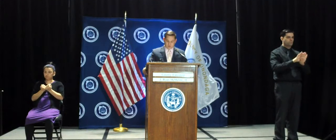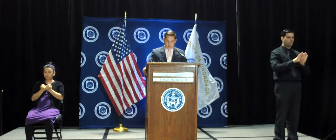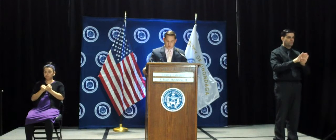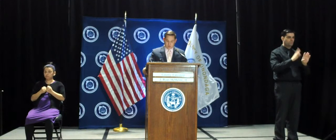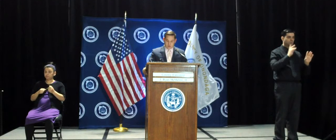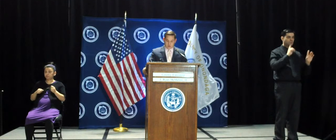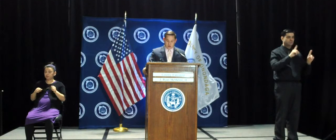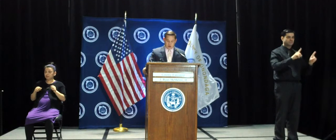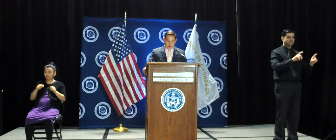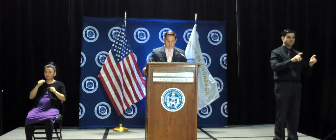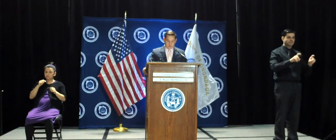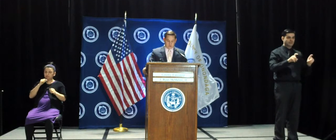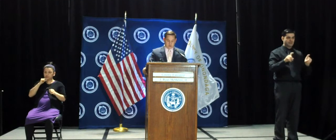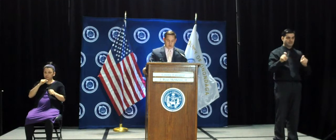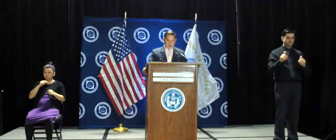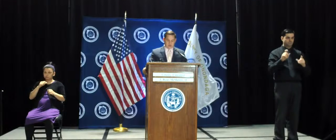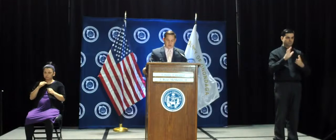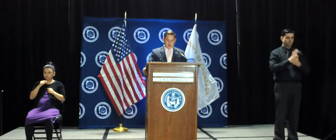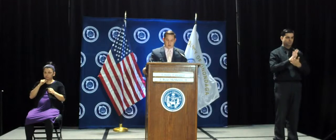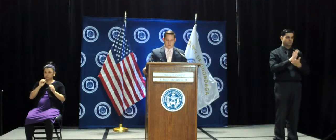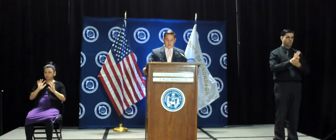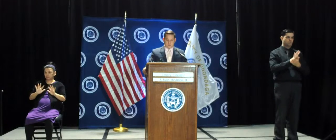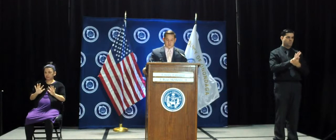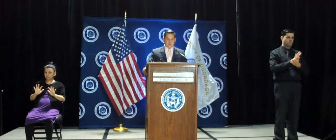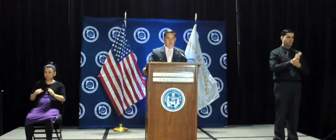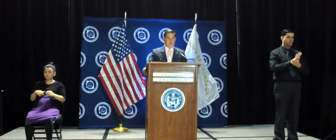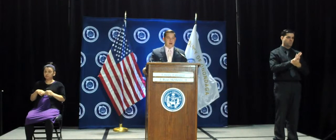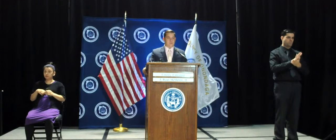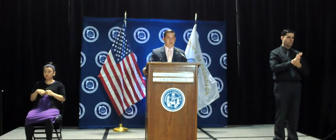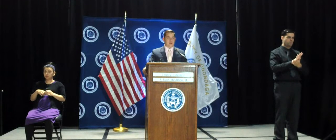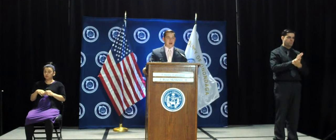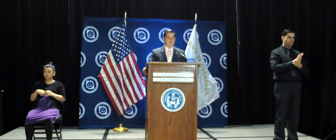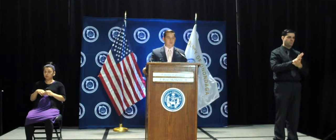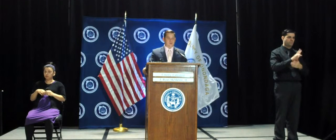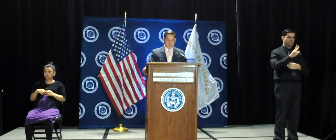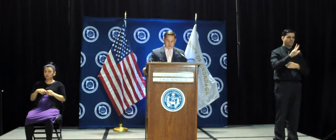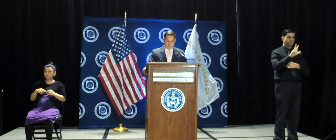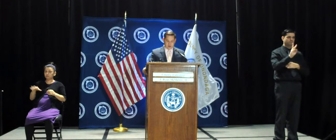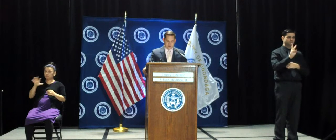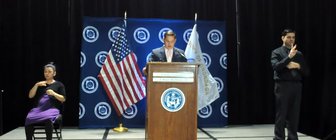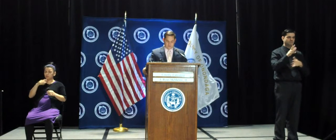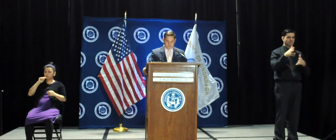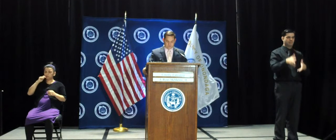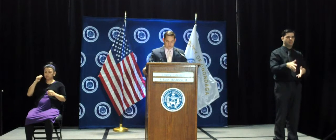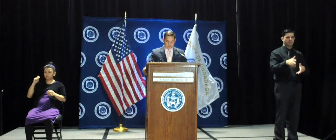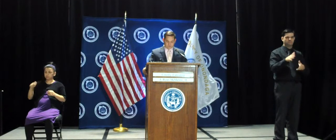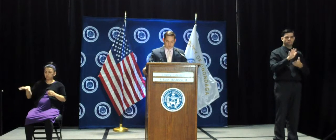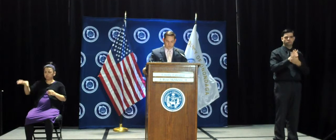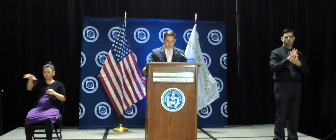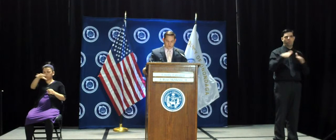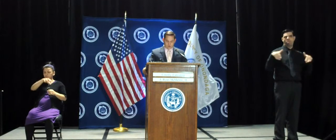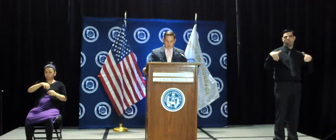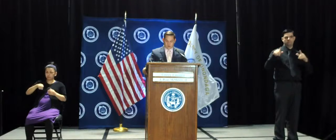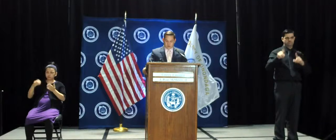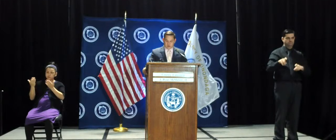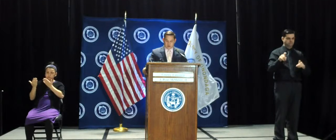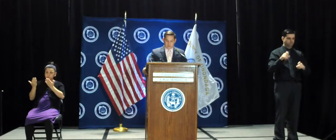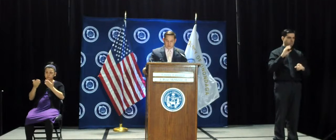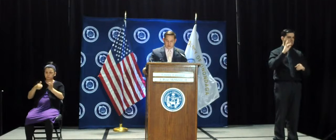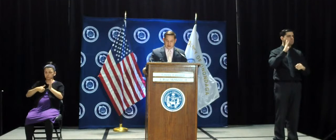schools to do so that they can continue to operate after the Thanksgiving holiday.